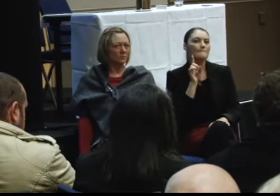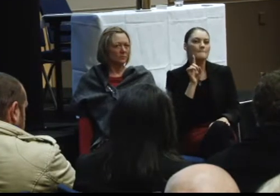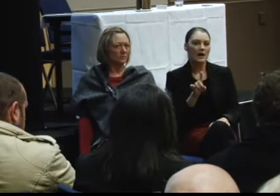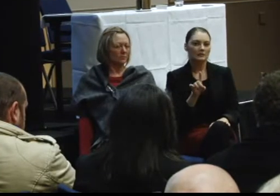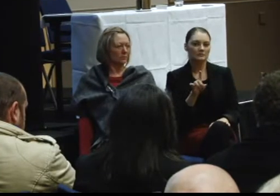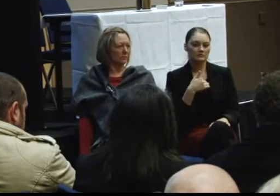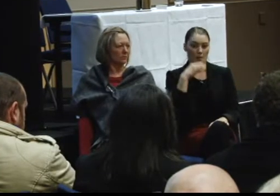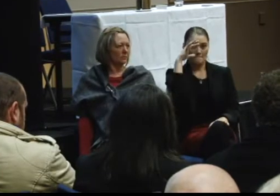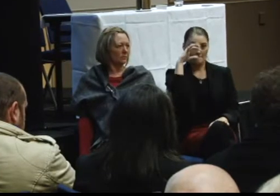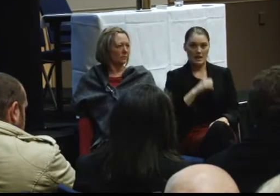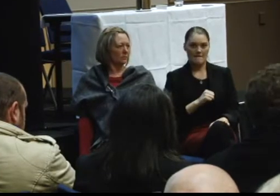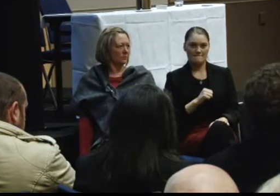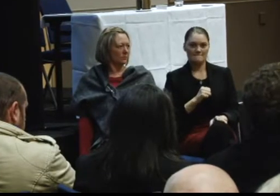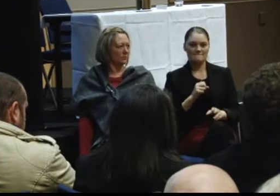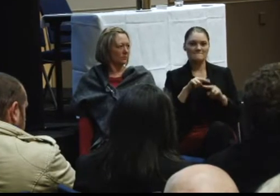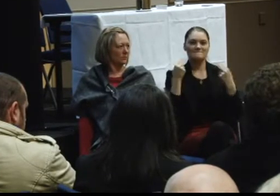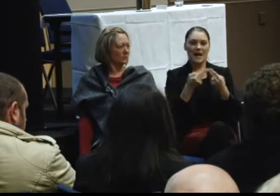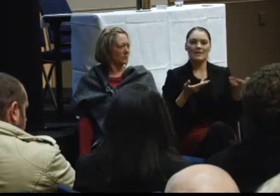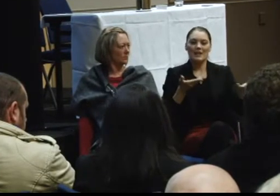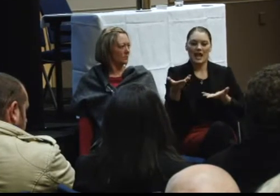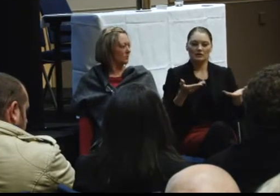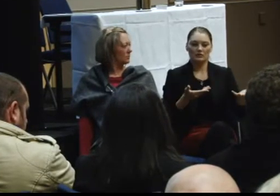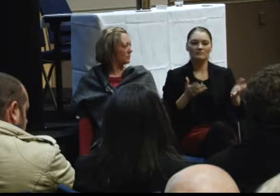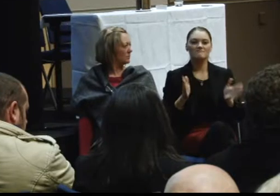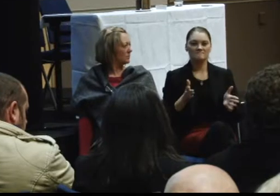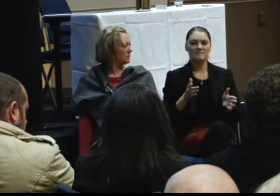the family liaison visitors are instructed to do that.